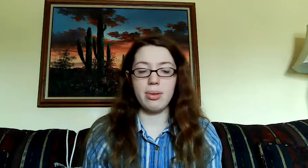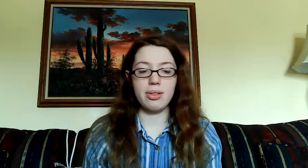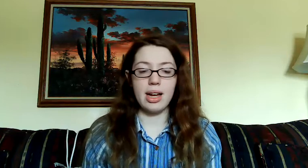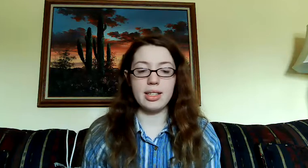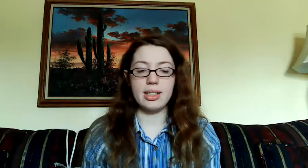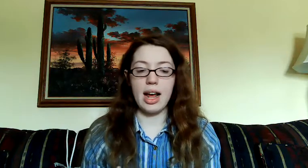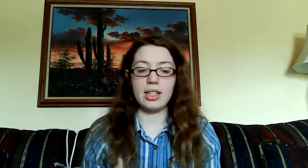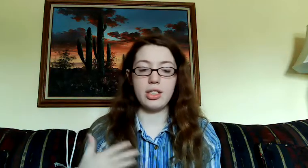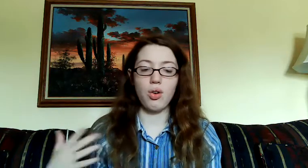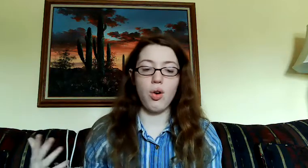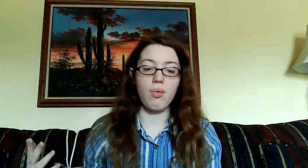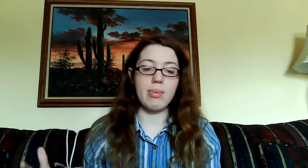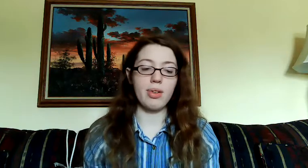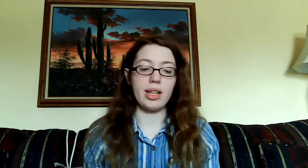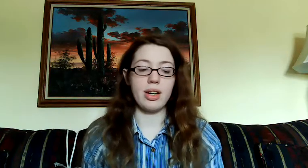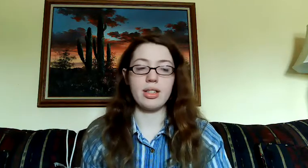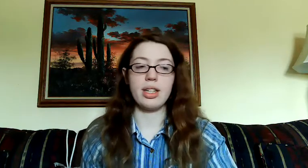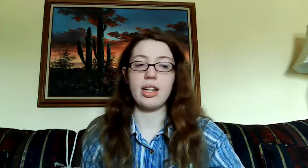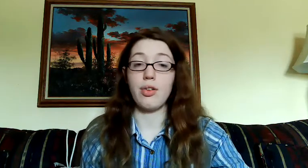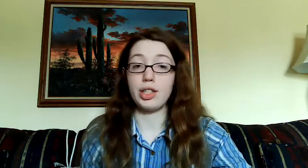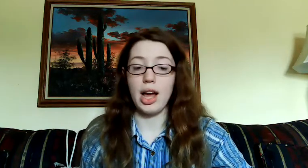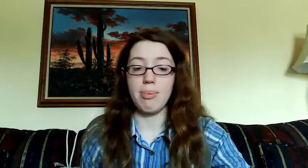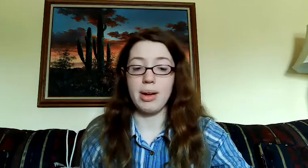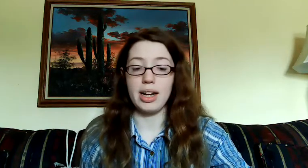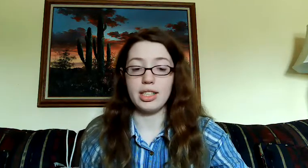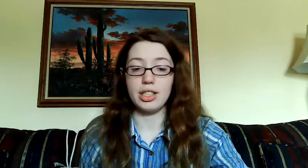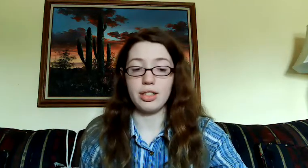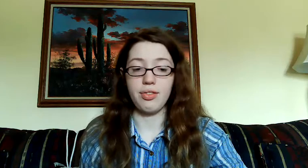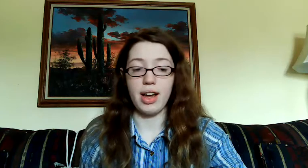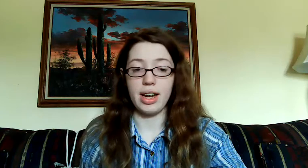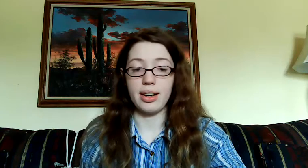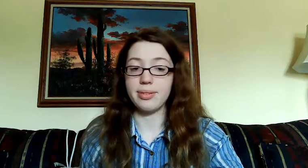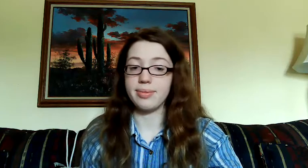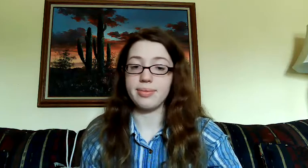to sign store way before they learn how to sign going shopping. It's just funny.